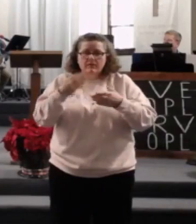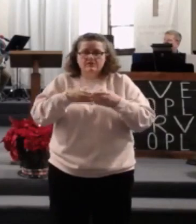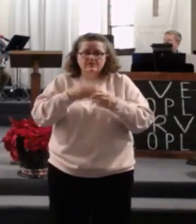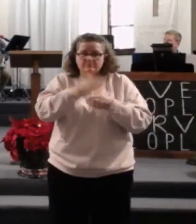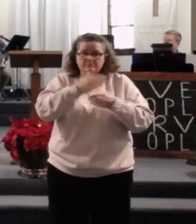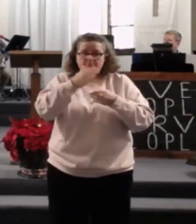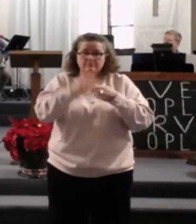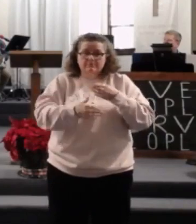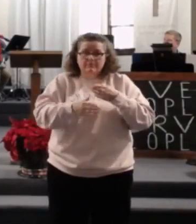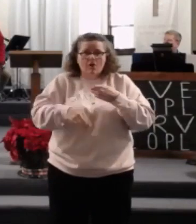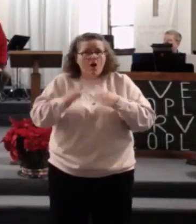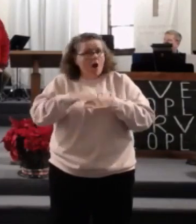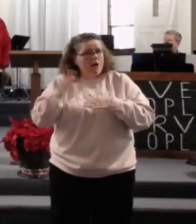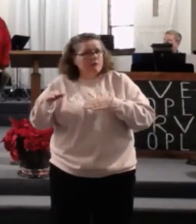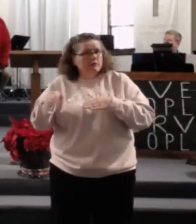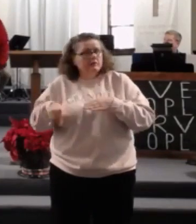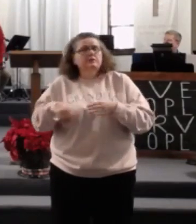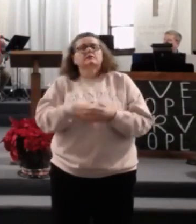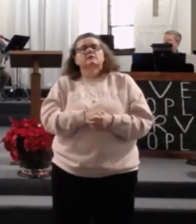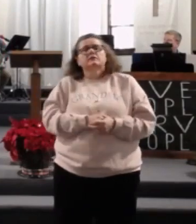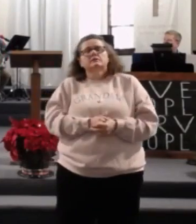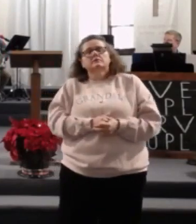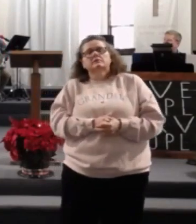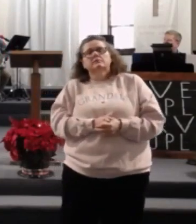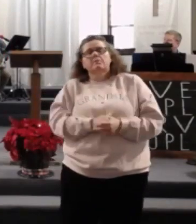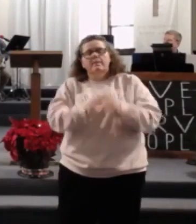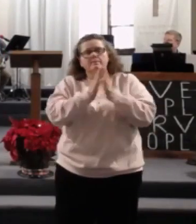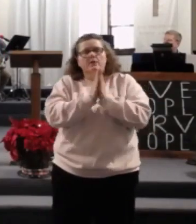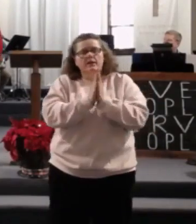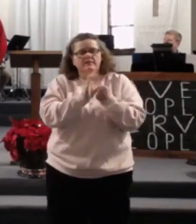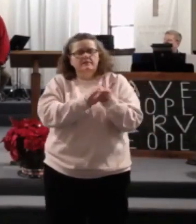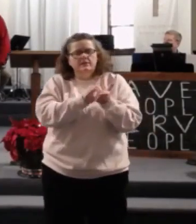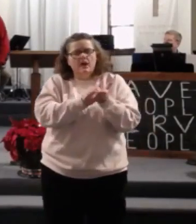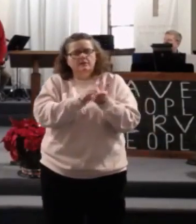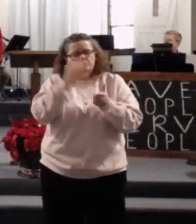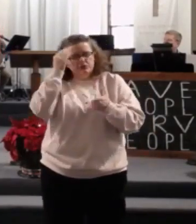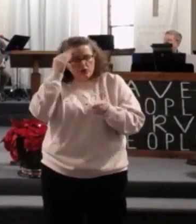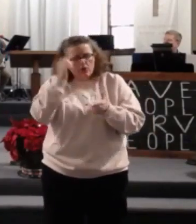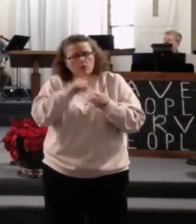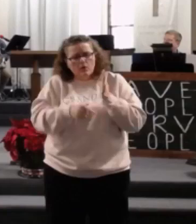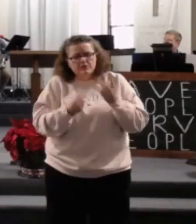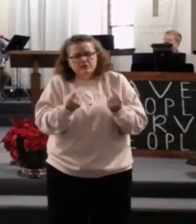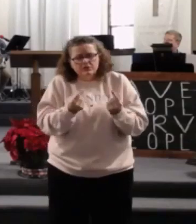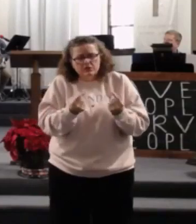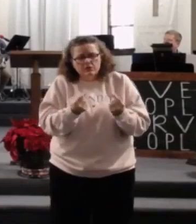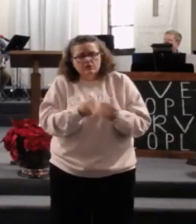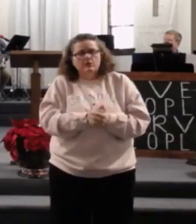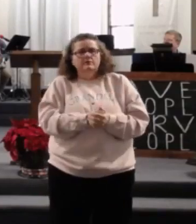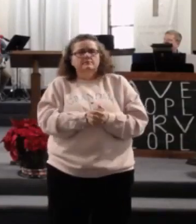And I'm like, "Ooh, okay." "Can you just pray that the doctors know what to do?"